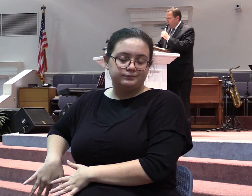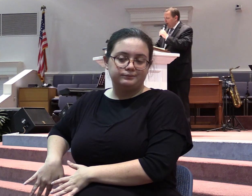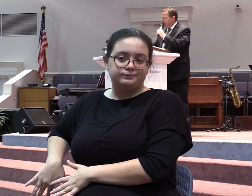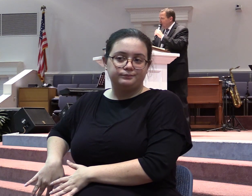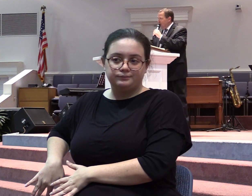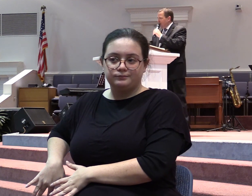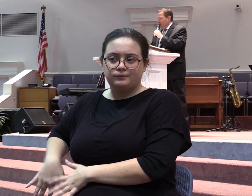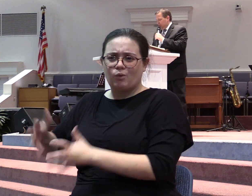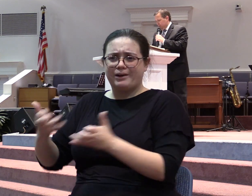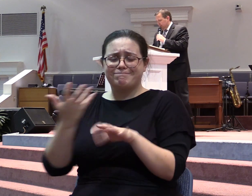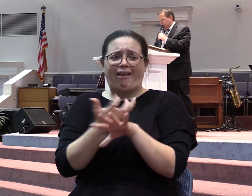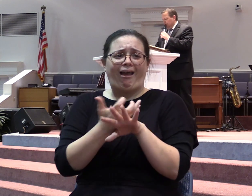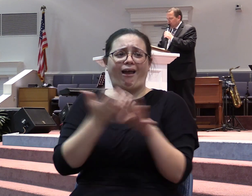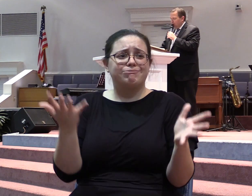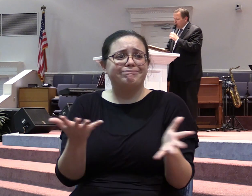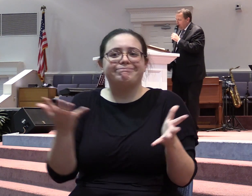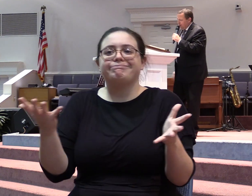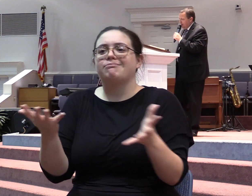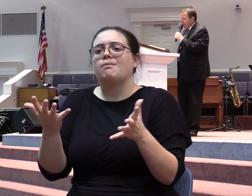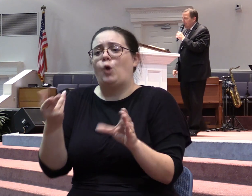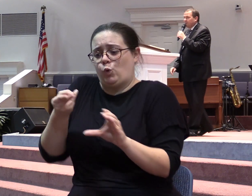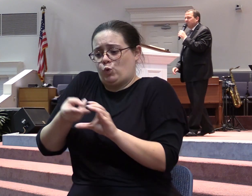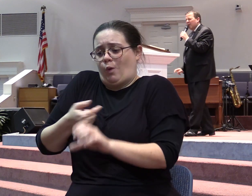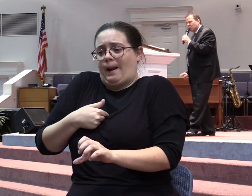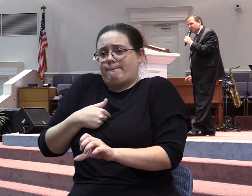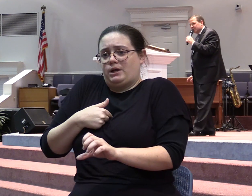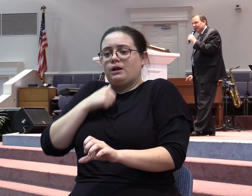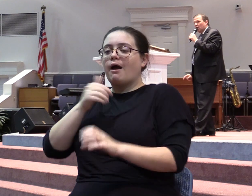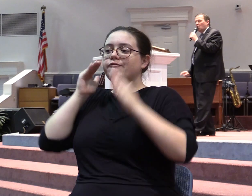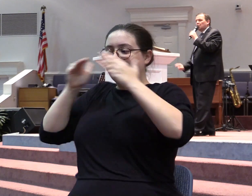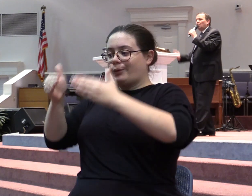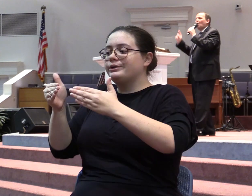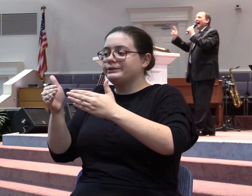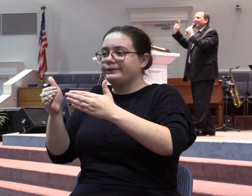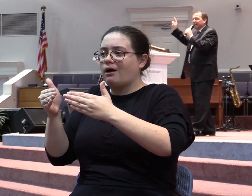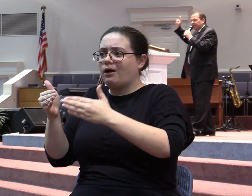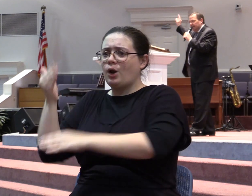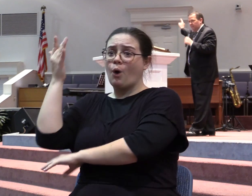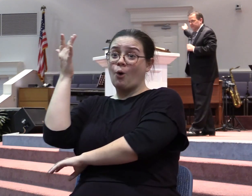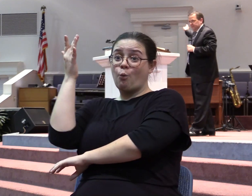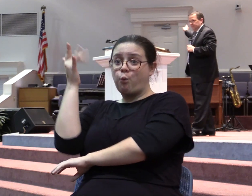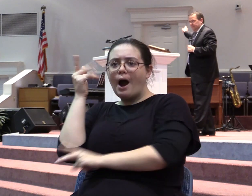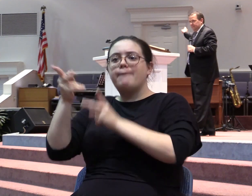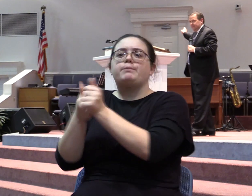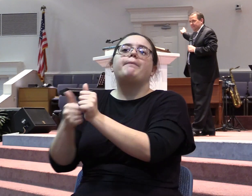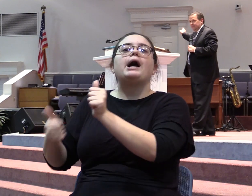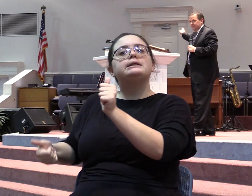I want to implore you to join with me in not focusing on why they left.